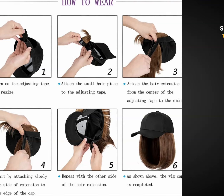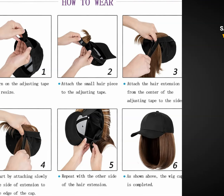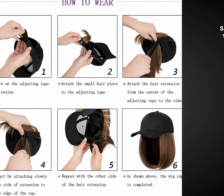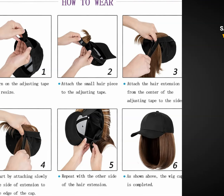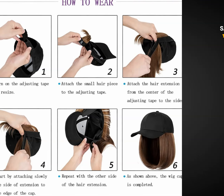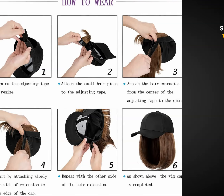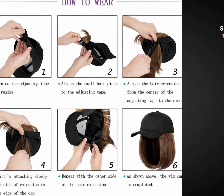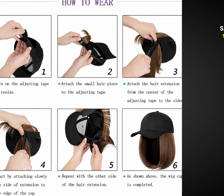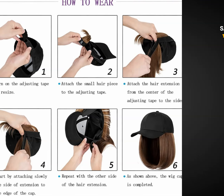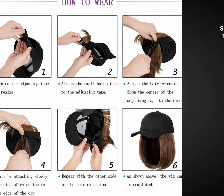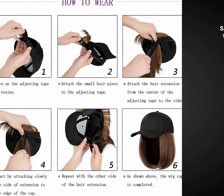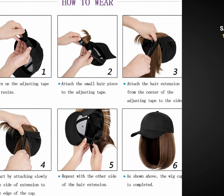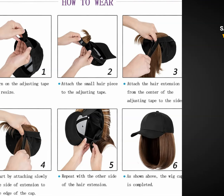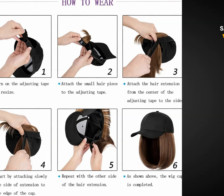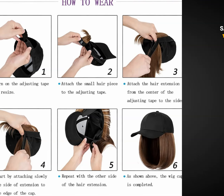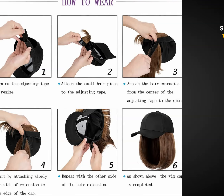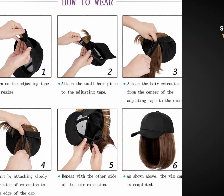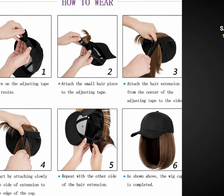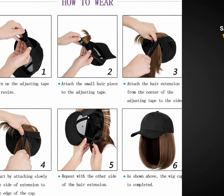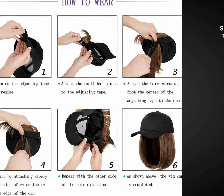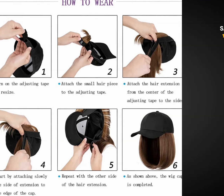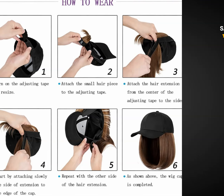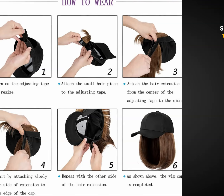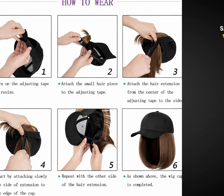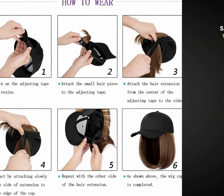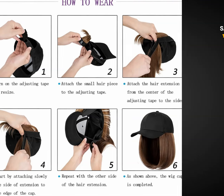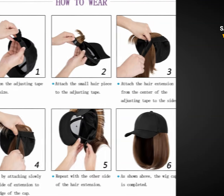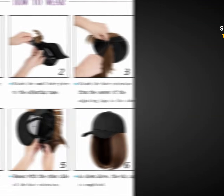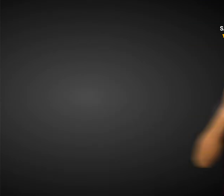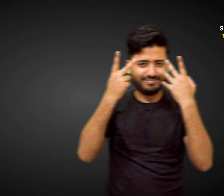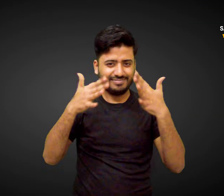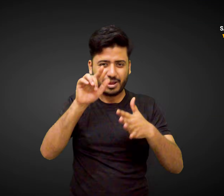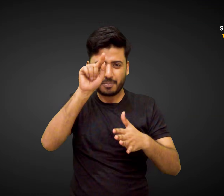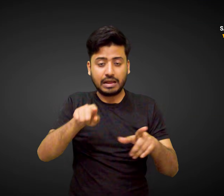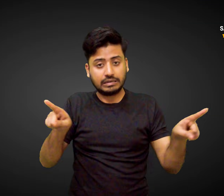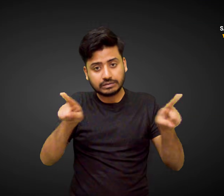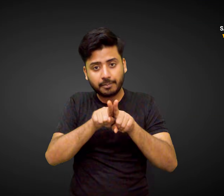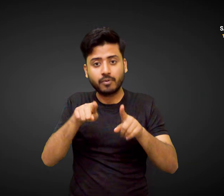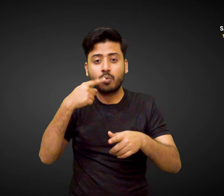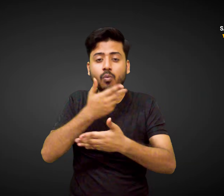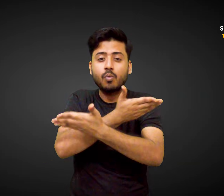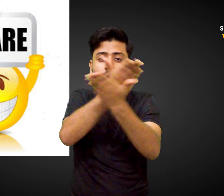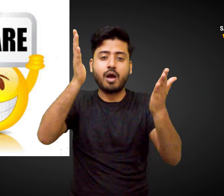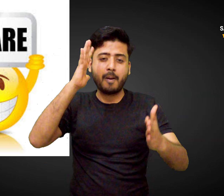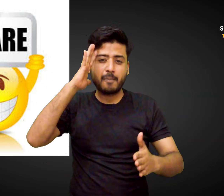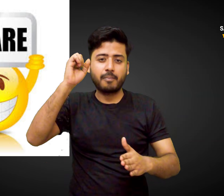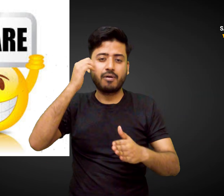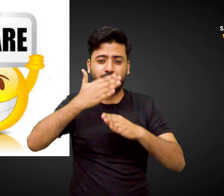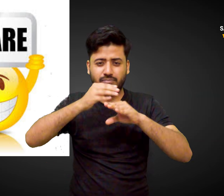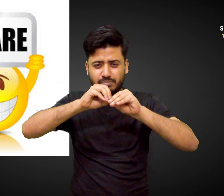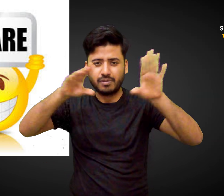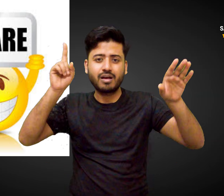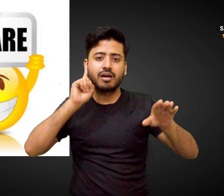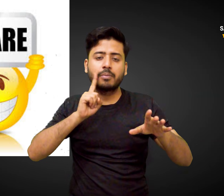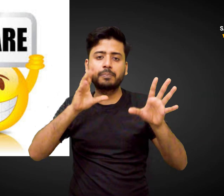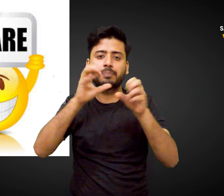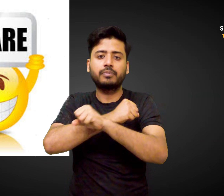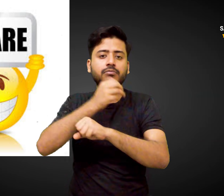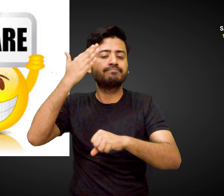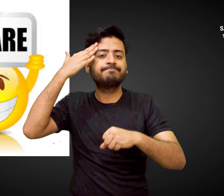them down. When you take the cap off, the hair will have volume instead of being flattened. Use dry shampoo. Apply dry shampoo